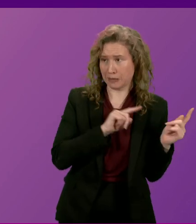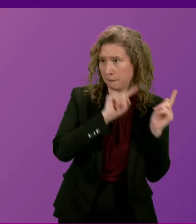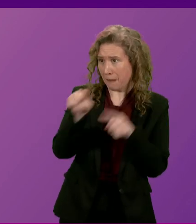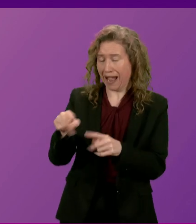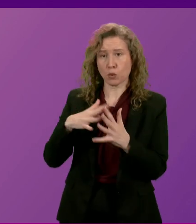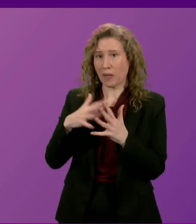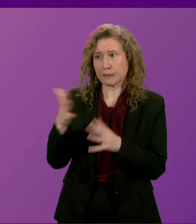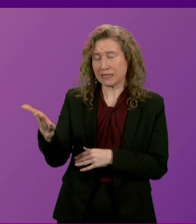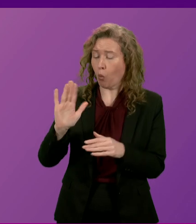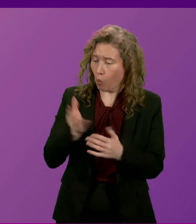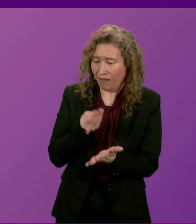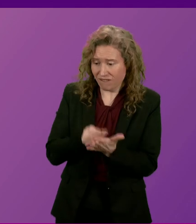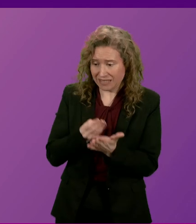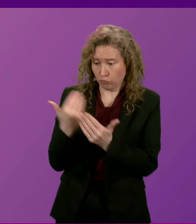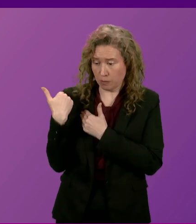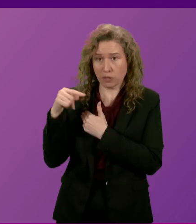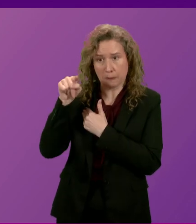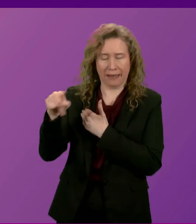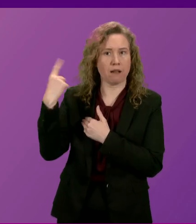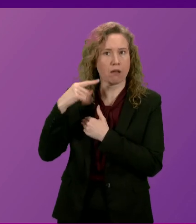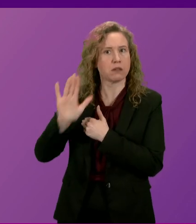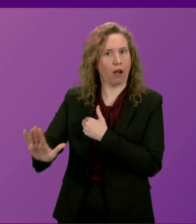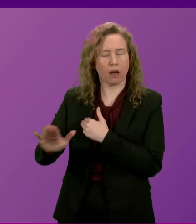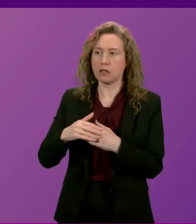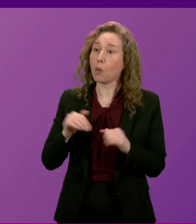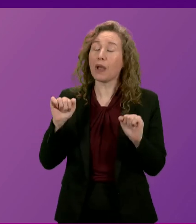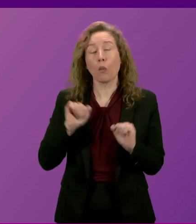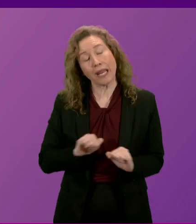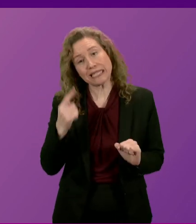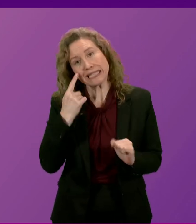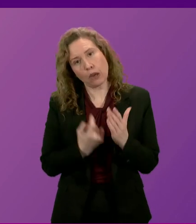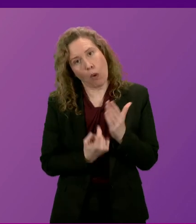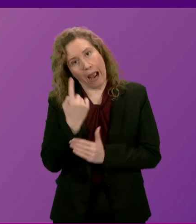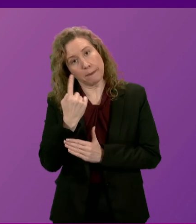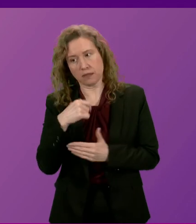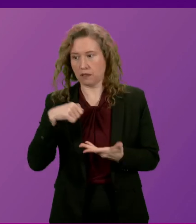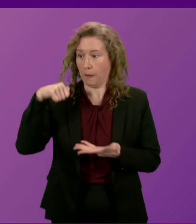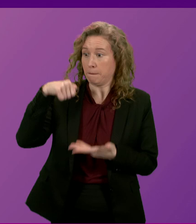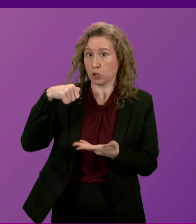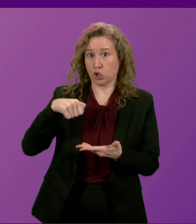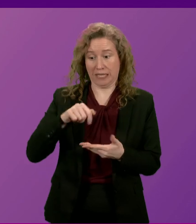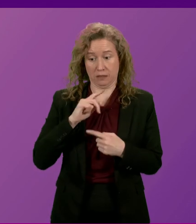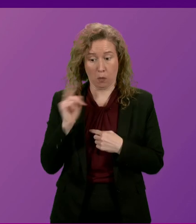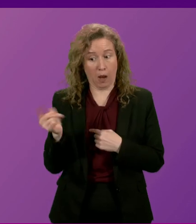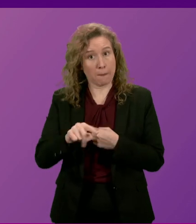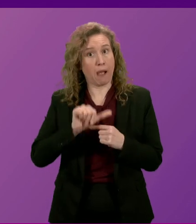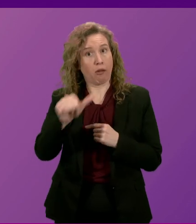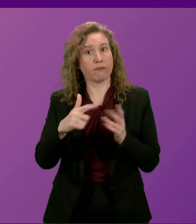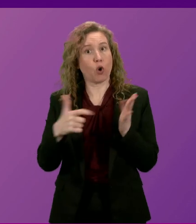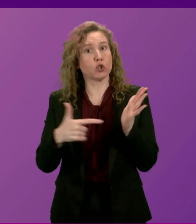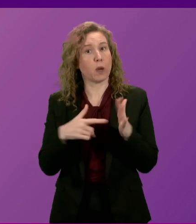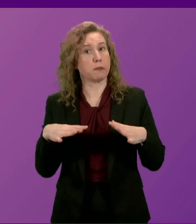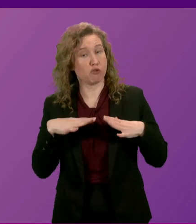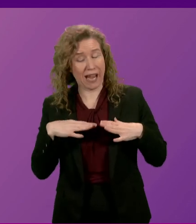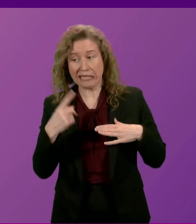Westminster on funding. We wait to find out what the budget will tell us when Parliament comes back after the October recess. Let's see if the